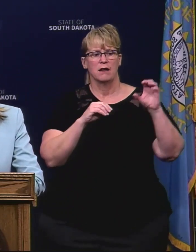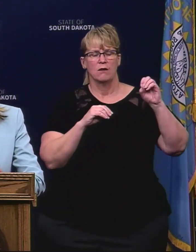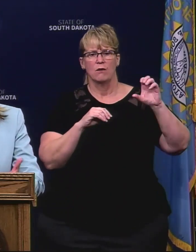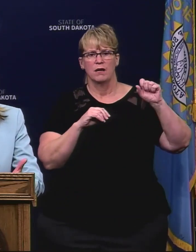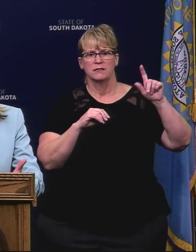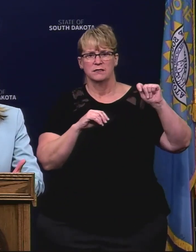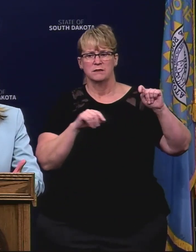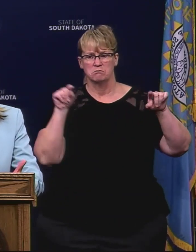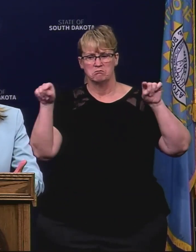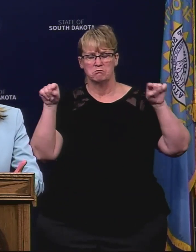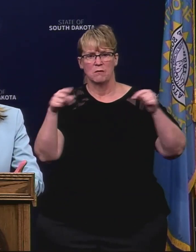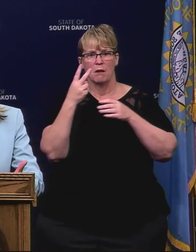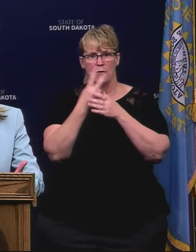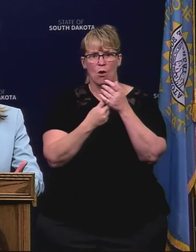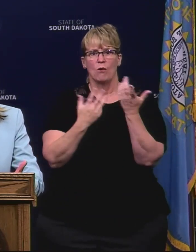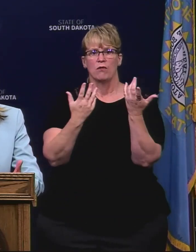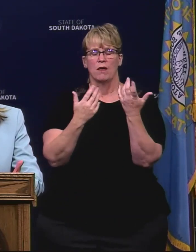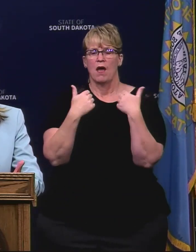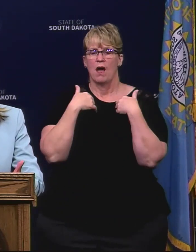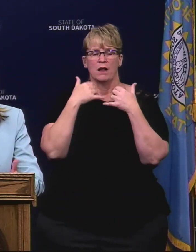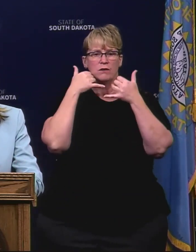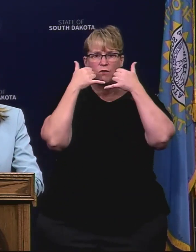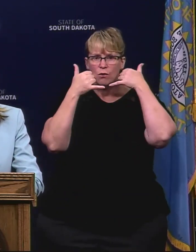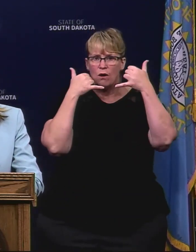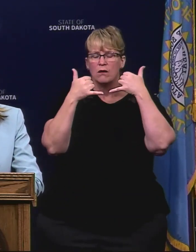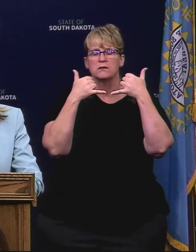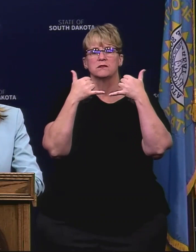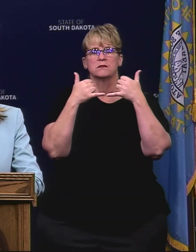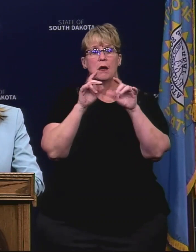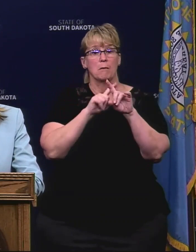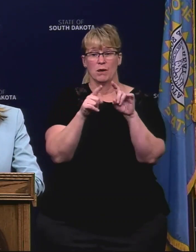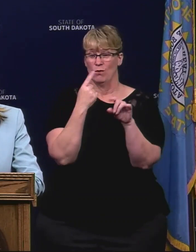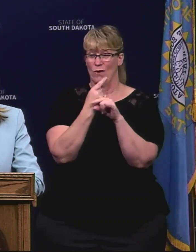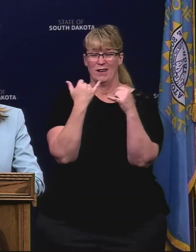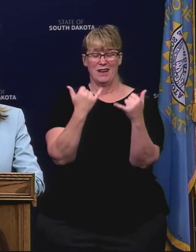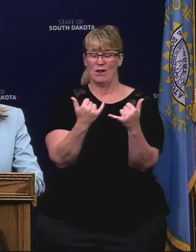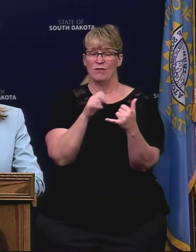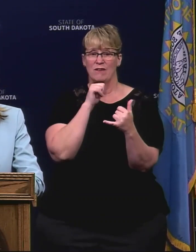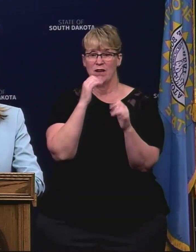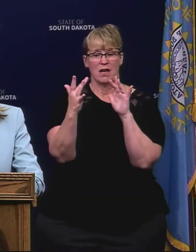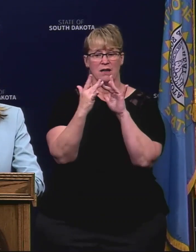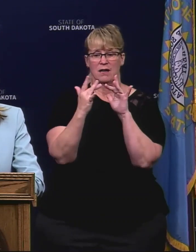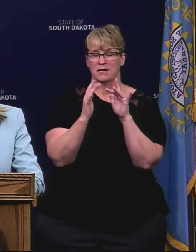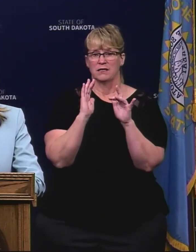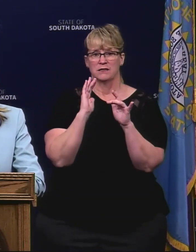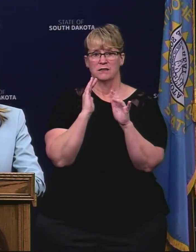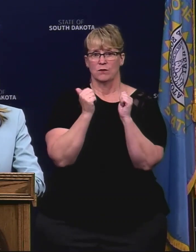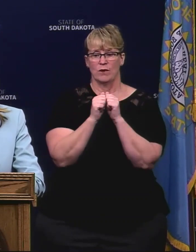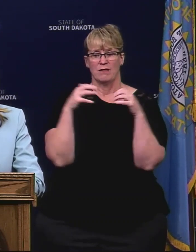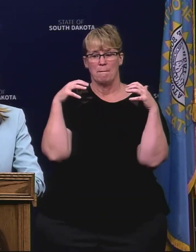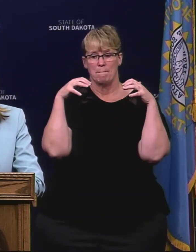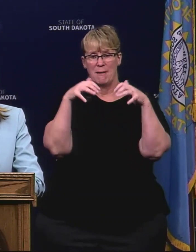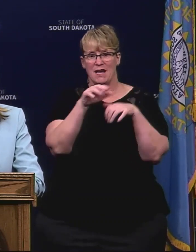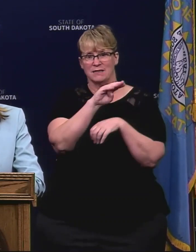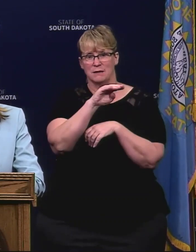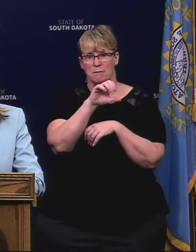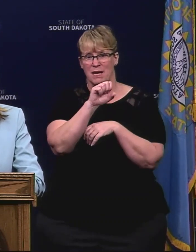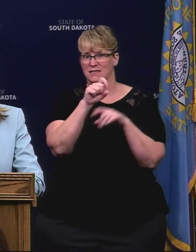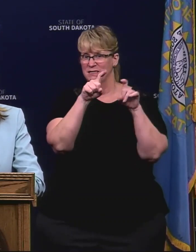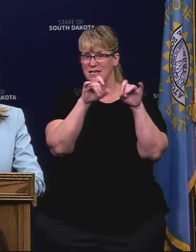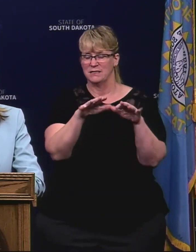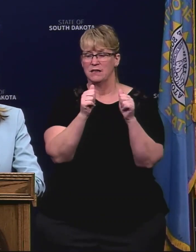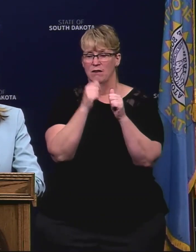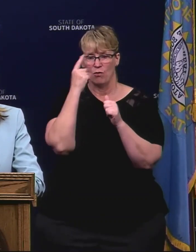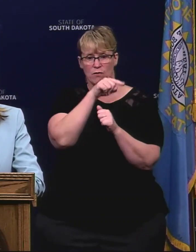Tribe have been participating in calls that we've had for updates, but as of now, they have not reached out around mass testing for